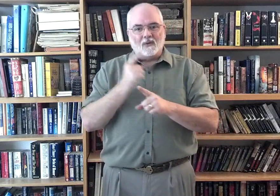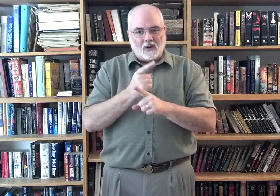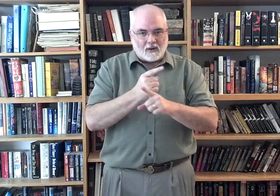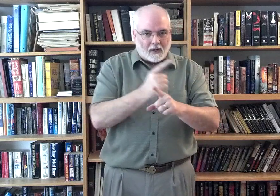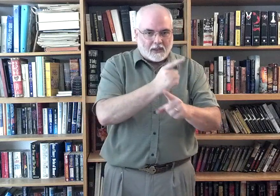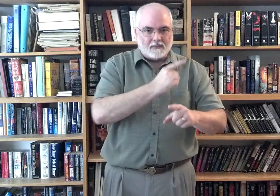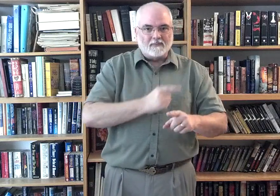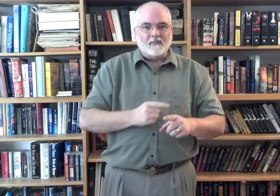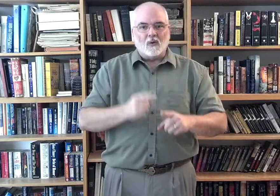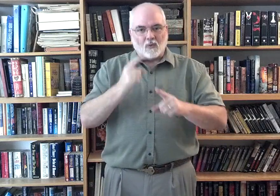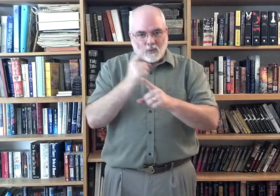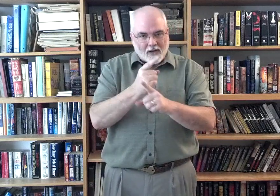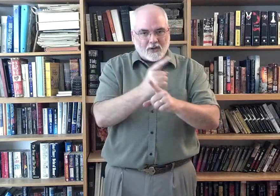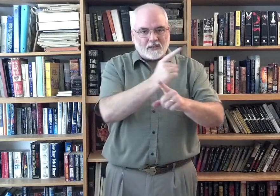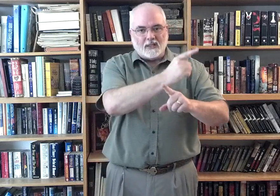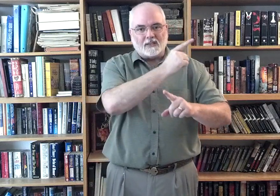right, right. Righteousness.